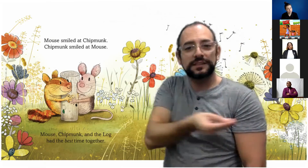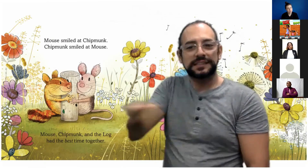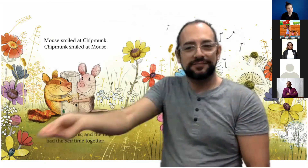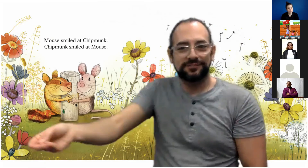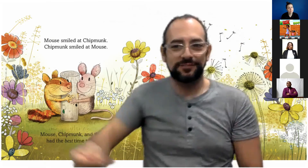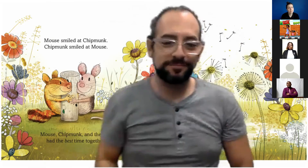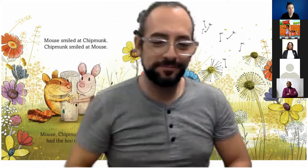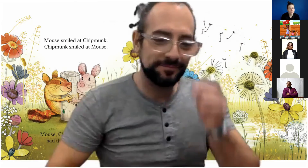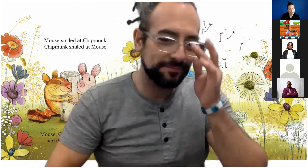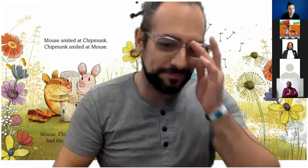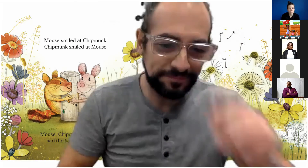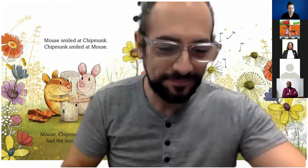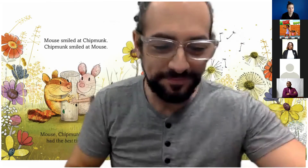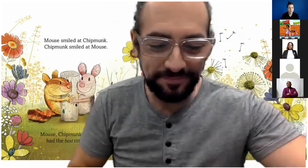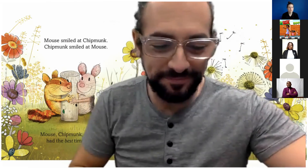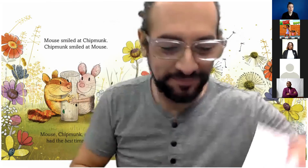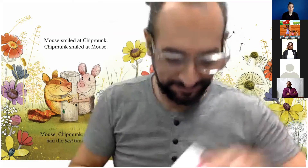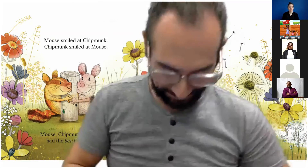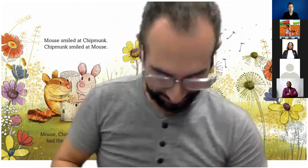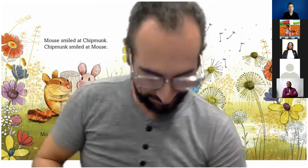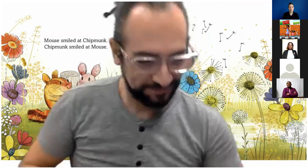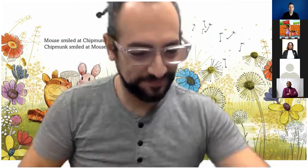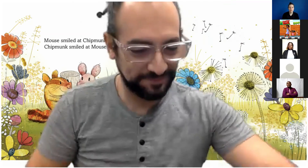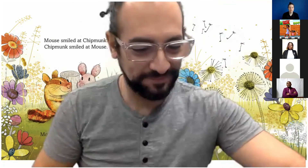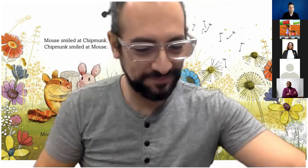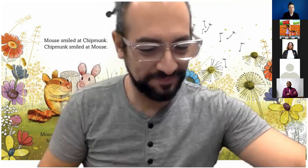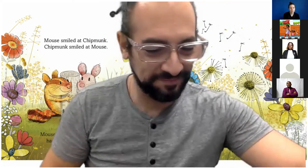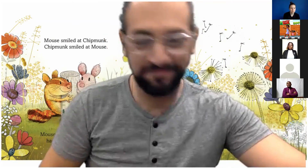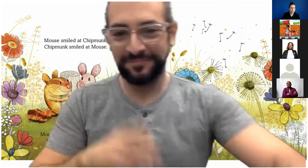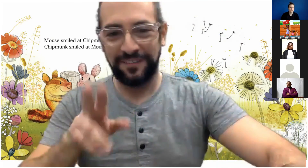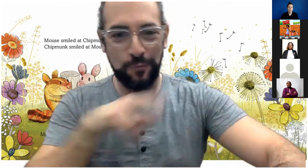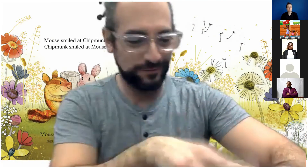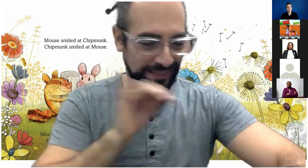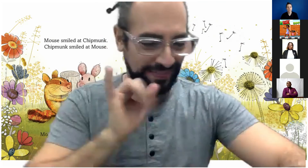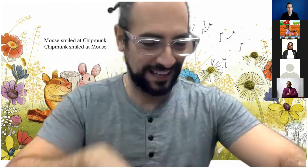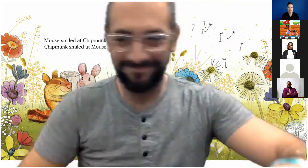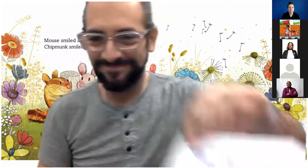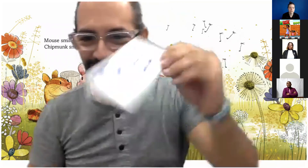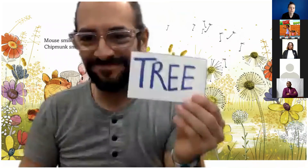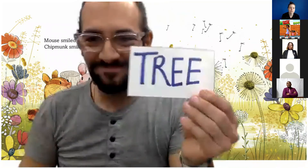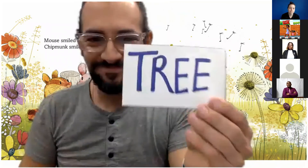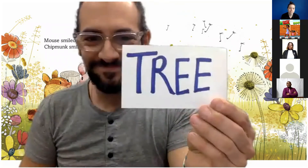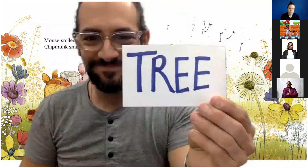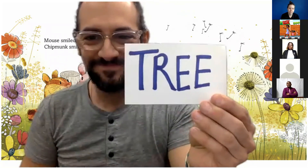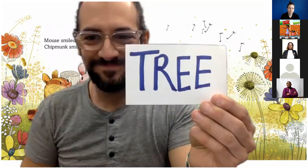make sure you give him the nut, and then you show the giving from the person to the other person.